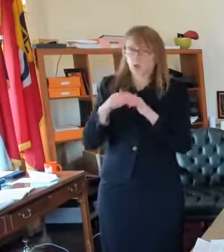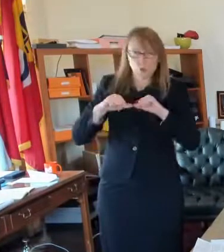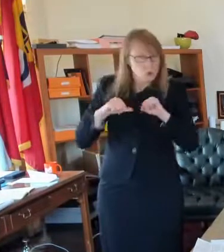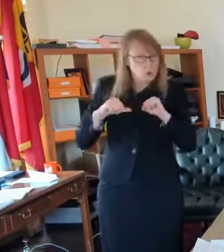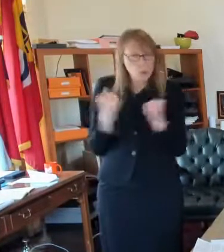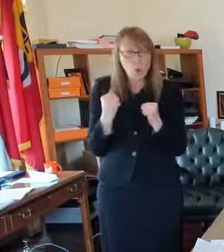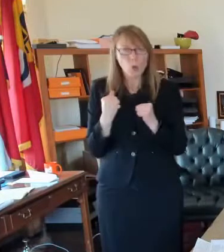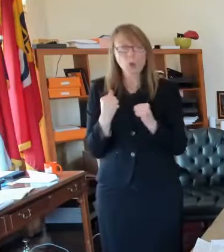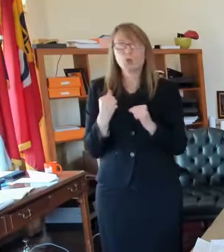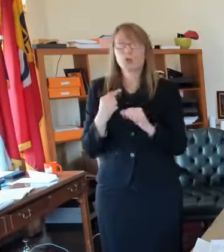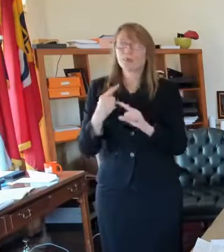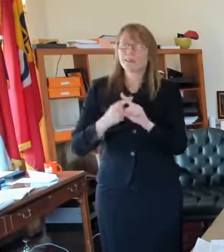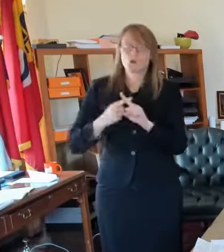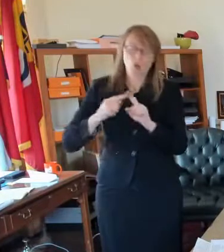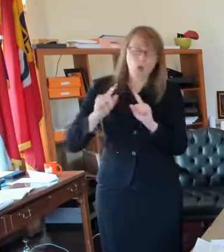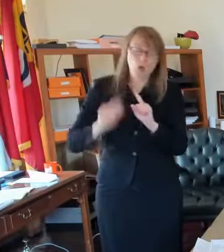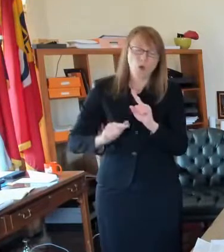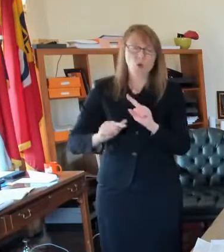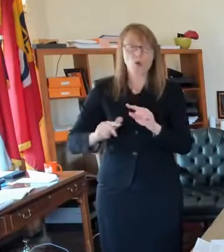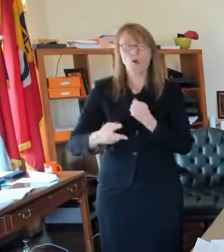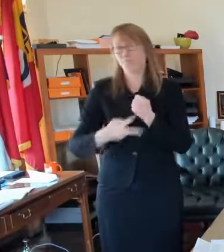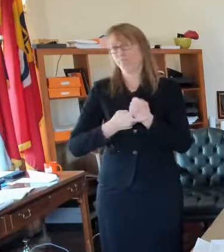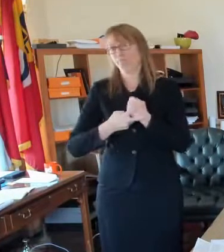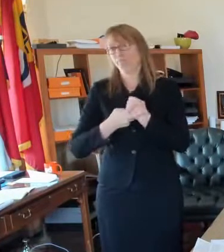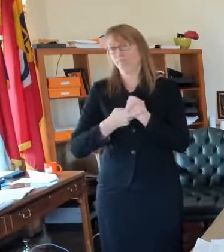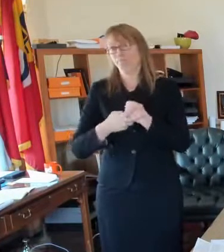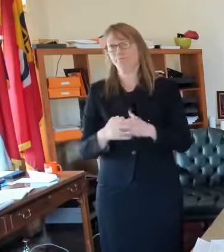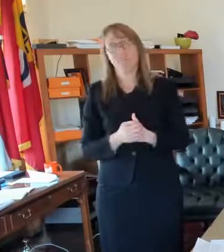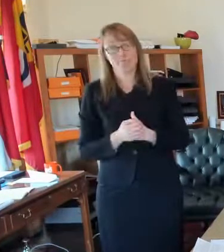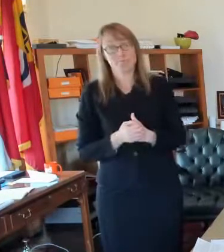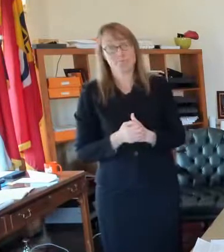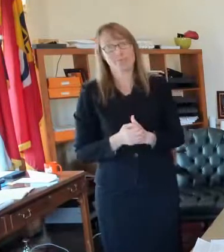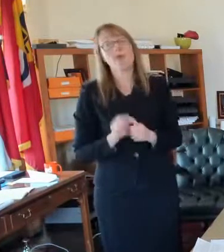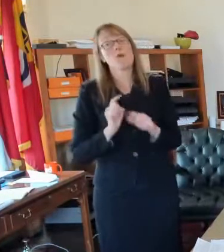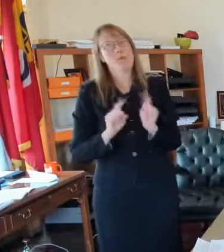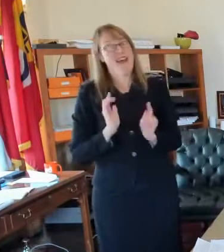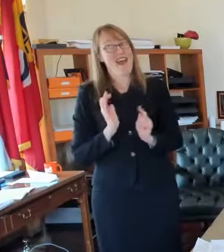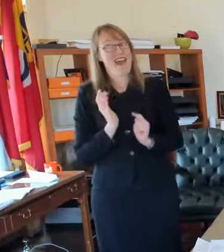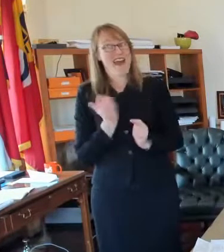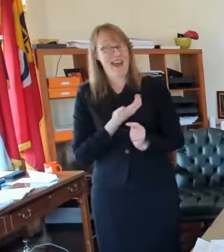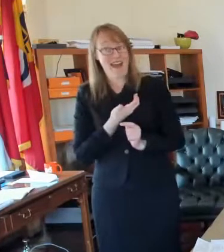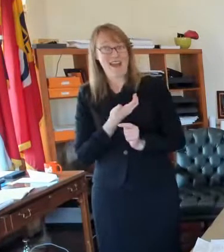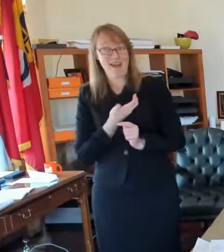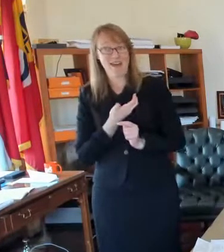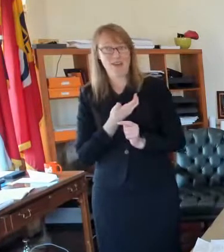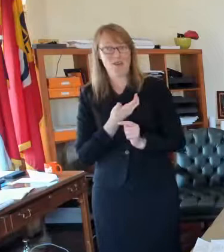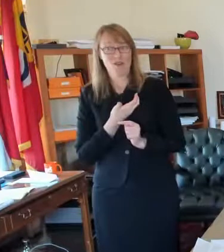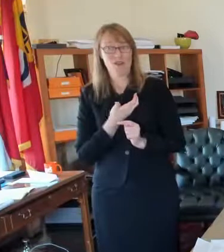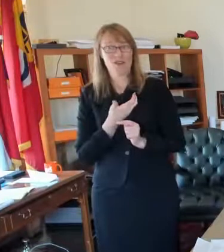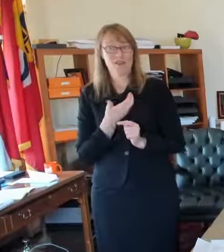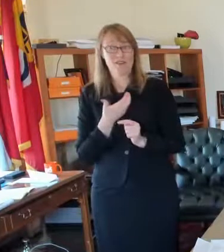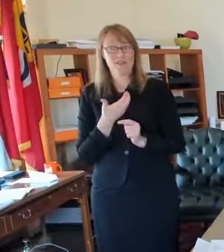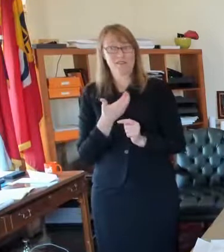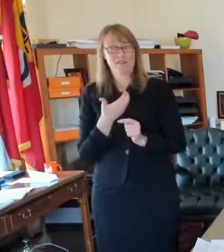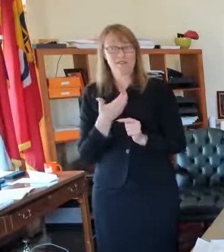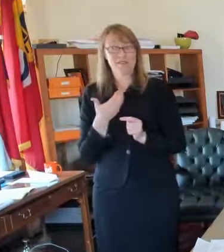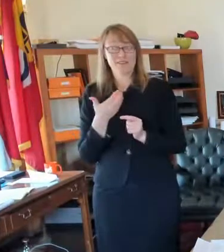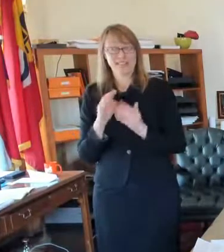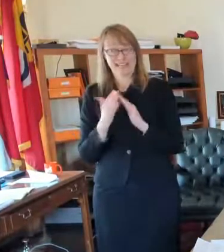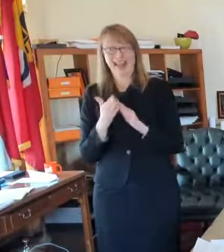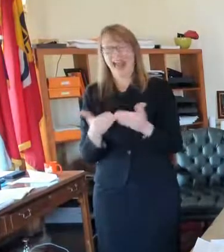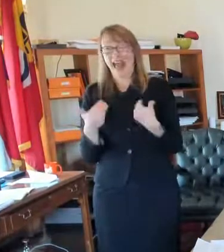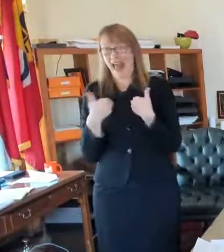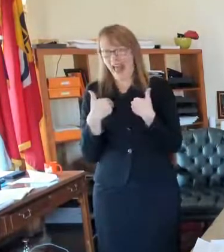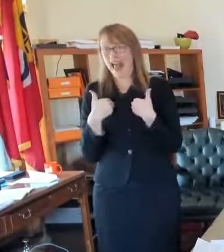federally qualified health centers, of course, that we have does have a freezer, a very cold freezer that can handle that. On